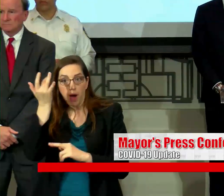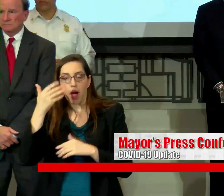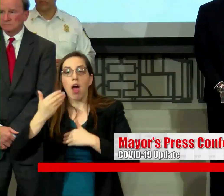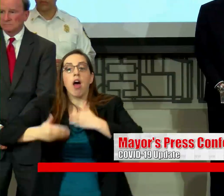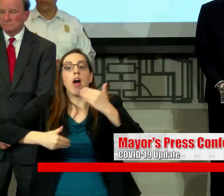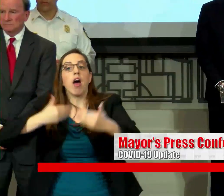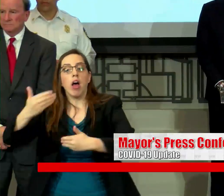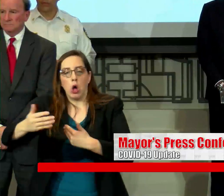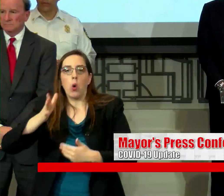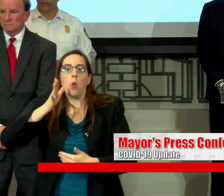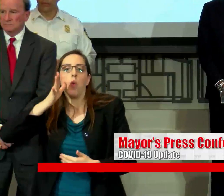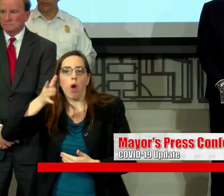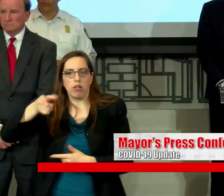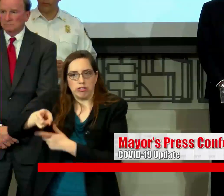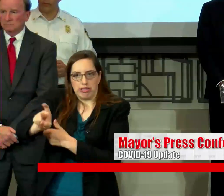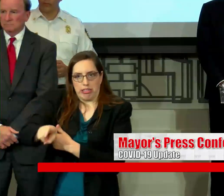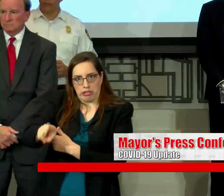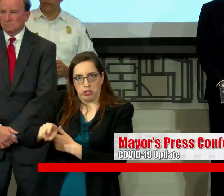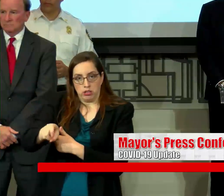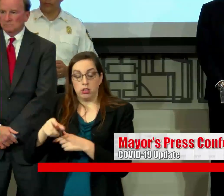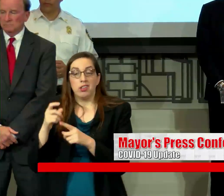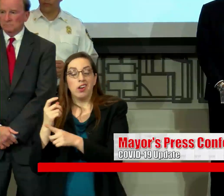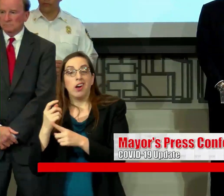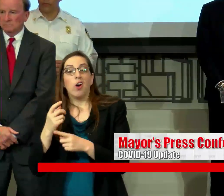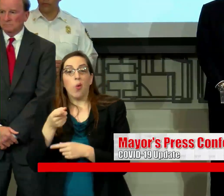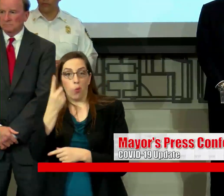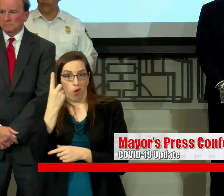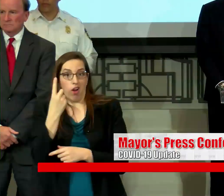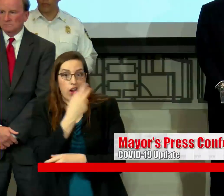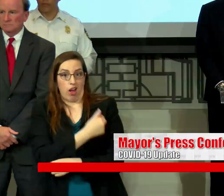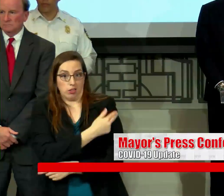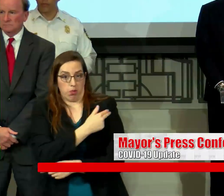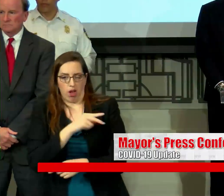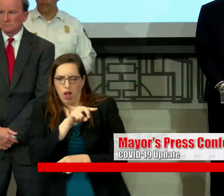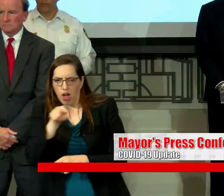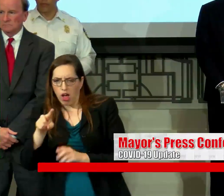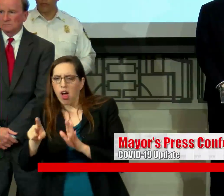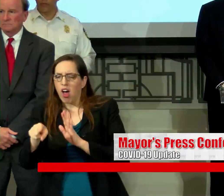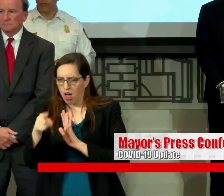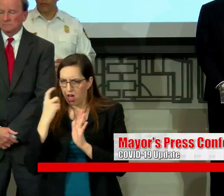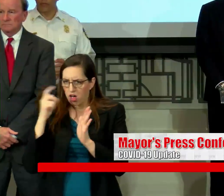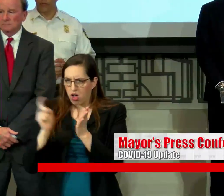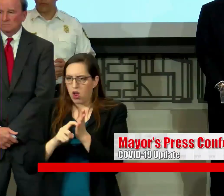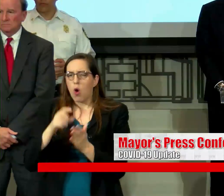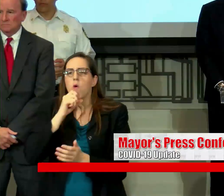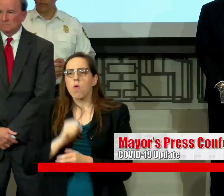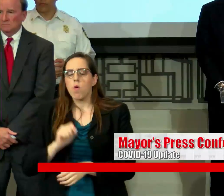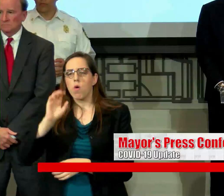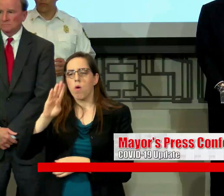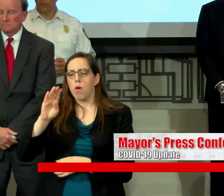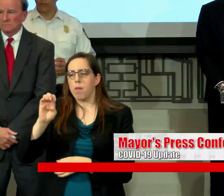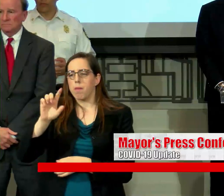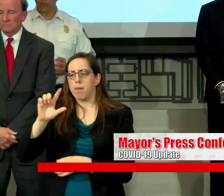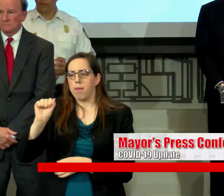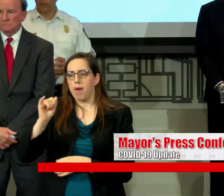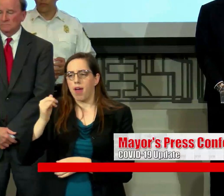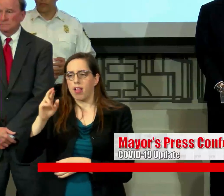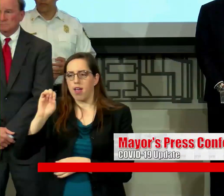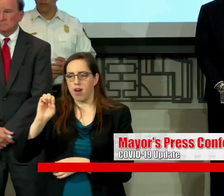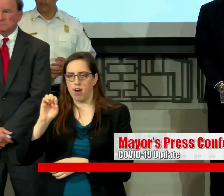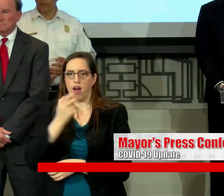everyone's estimations here. One hospital that we identified was Bel Air, the old Bel Air Hospital in Bel Air off of